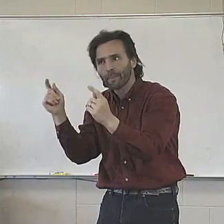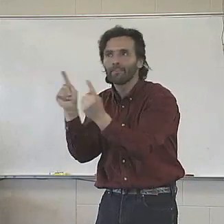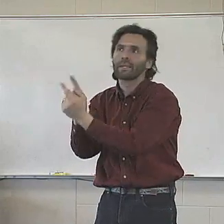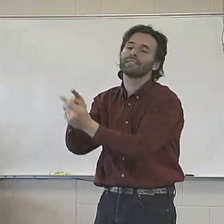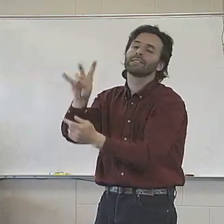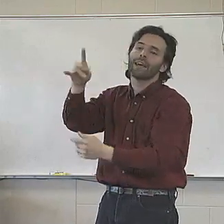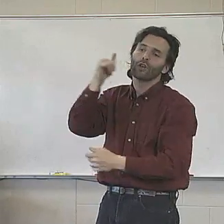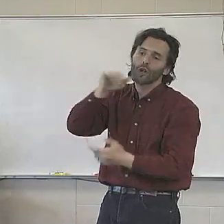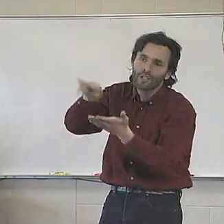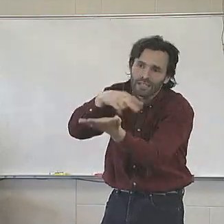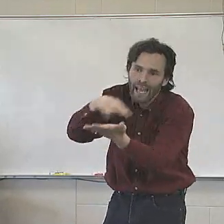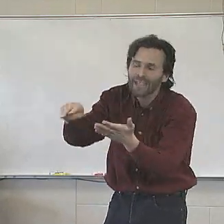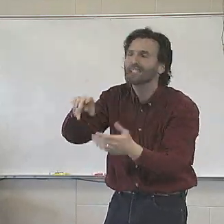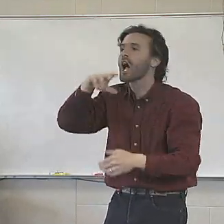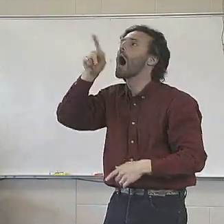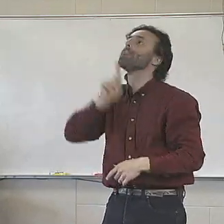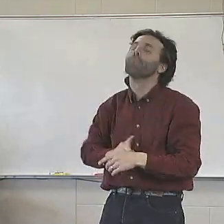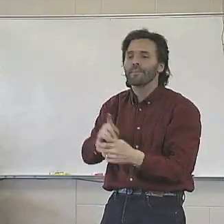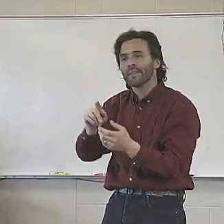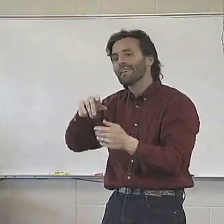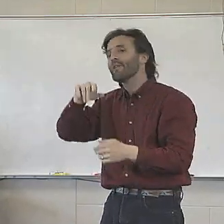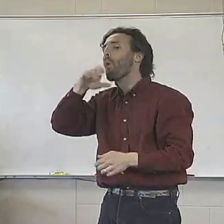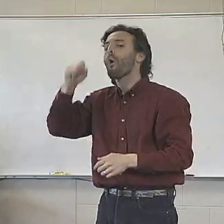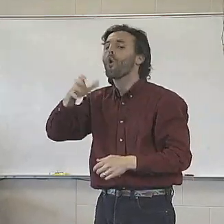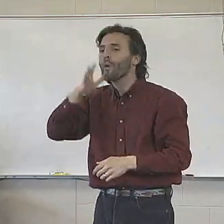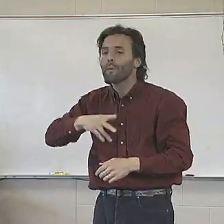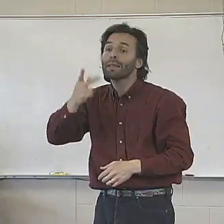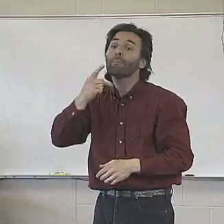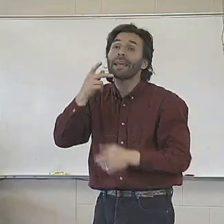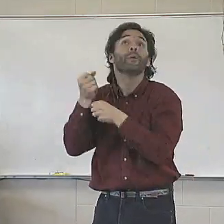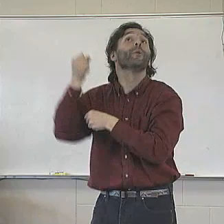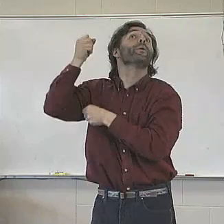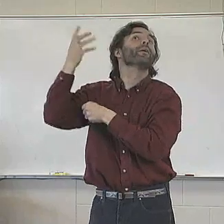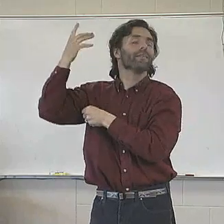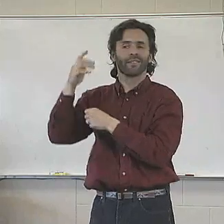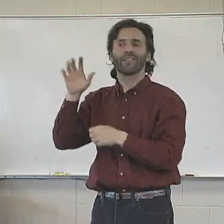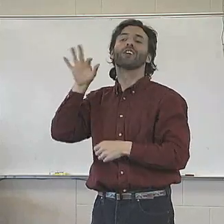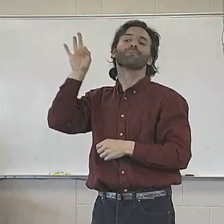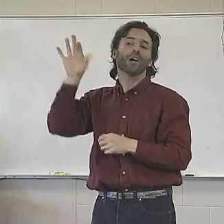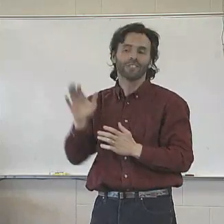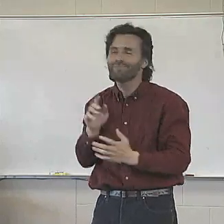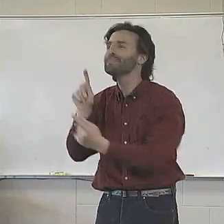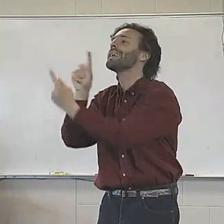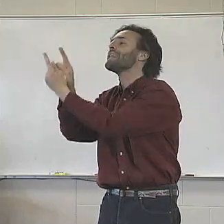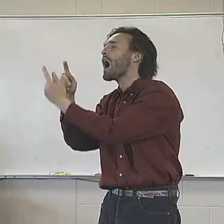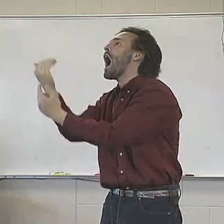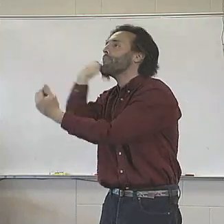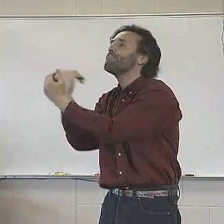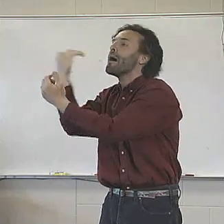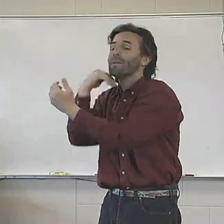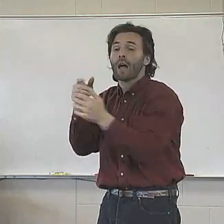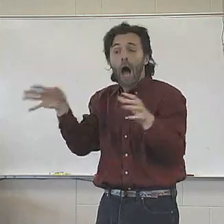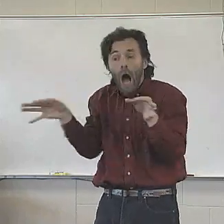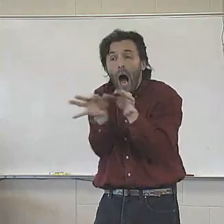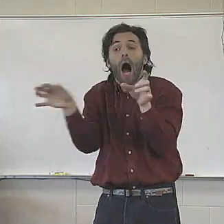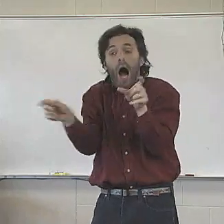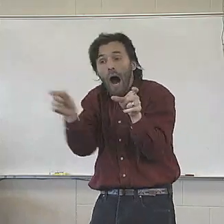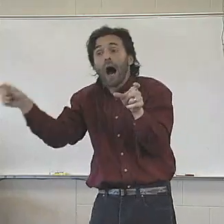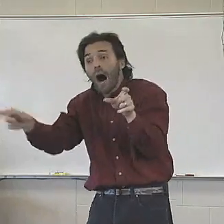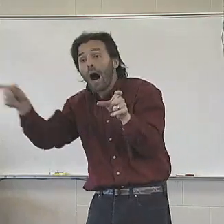pink parasol, the parson with a crooked staff. Each time the thing gets longer and longer and longer, right? Finally he meets a woodcutter, and the